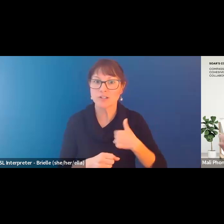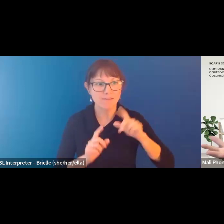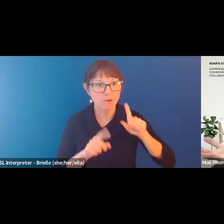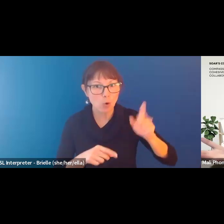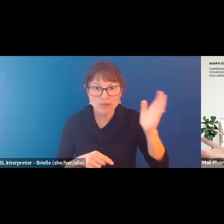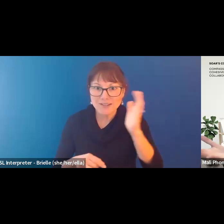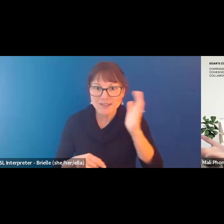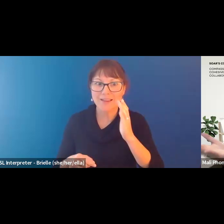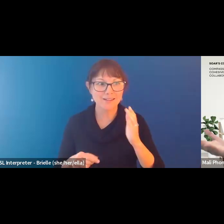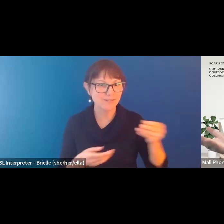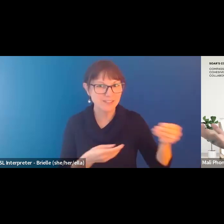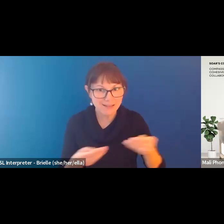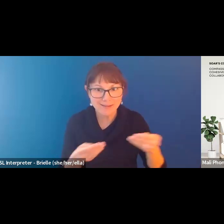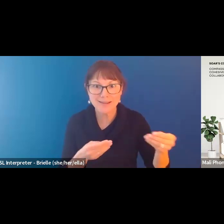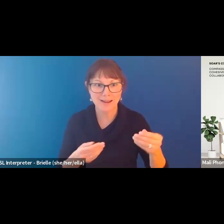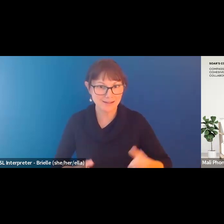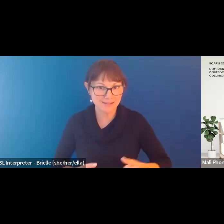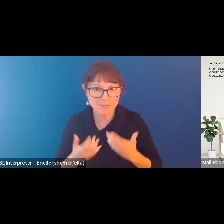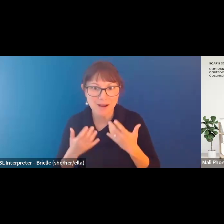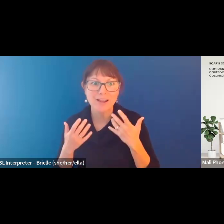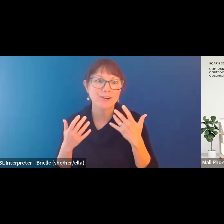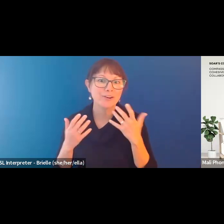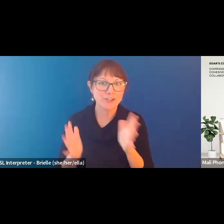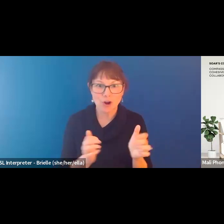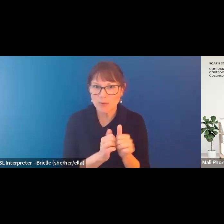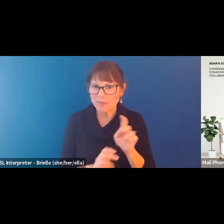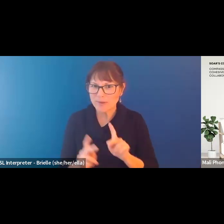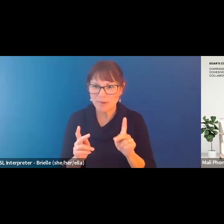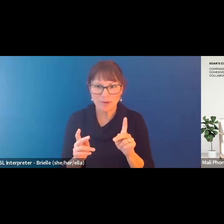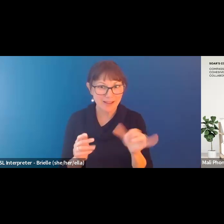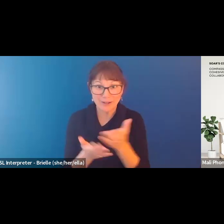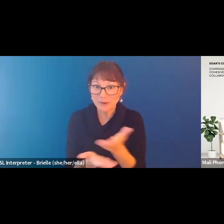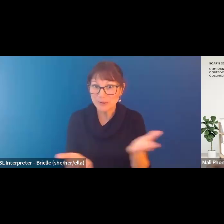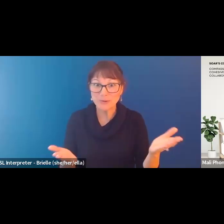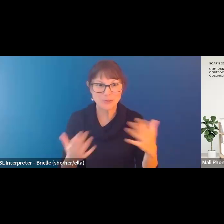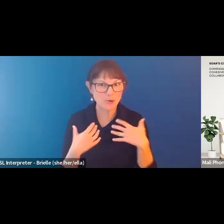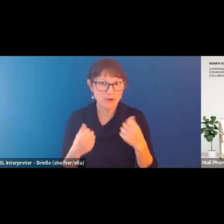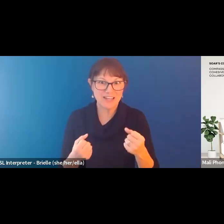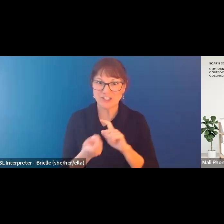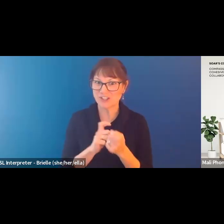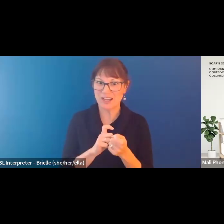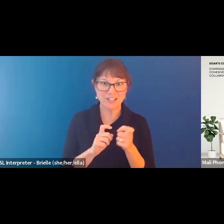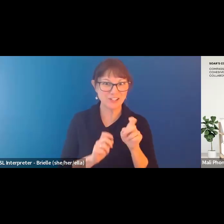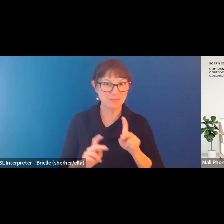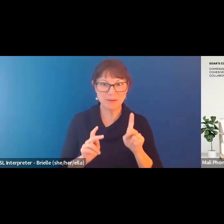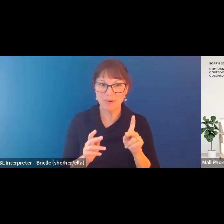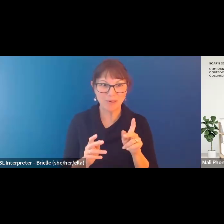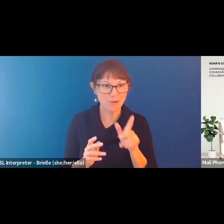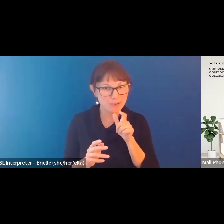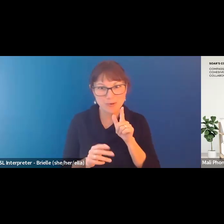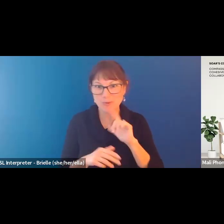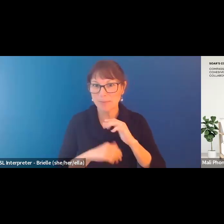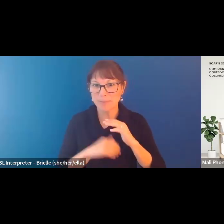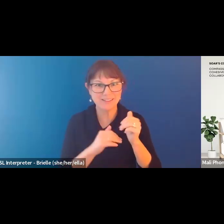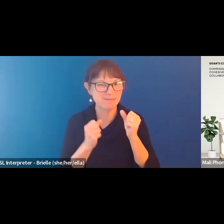rooms full of courageous change makers like you. So many people who are building something meaningful, sometimes from the